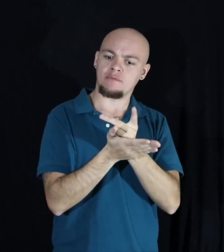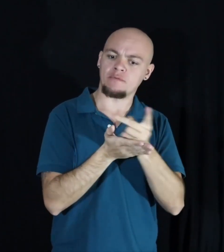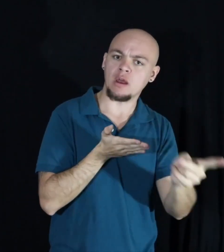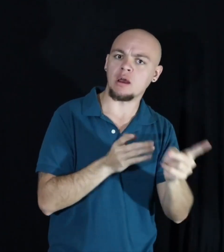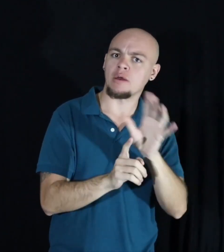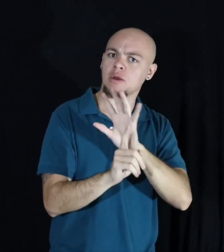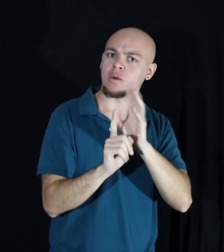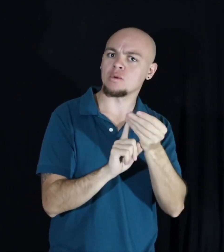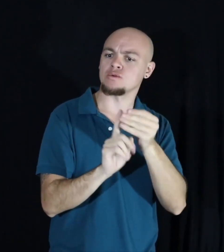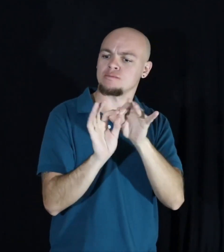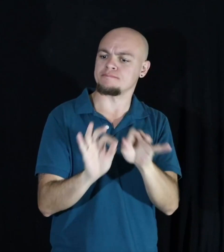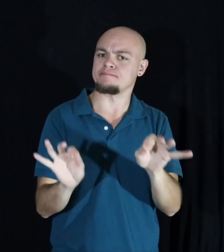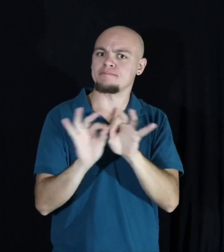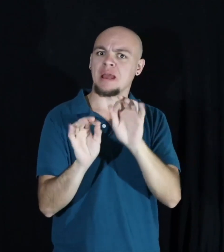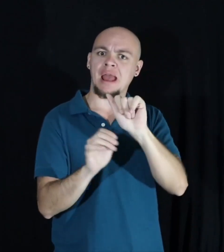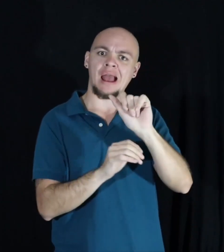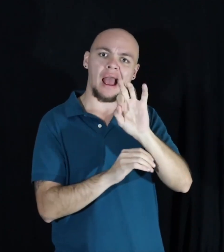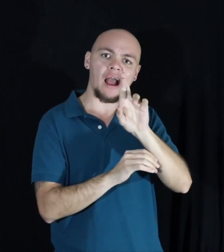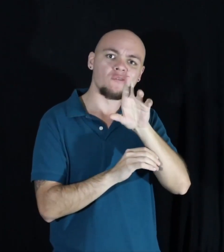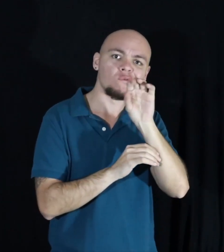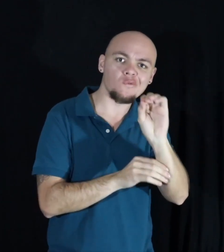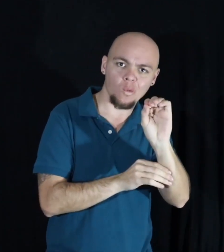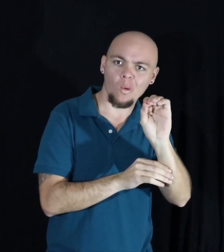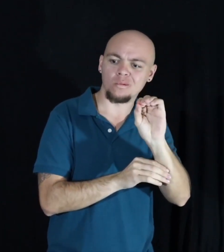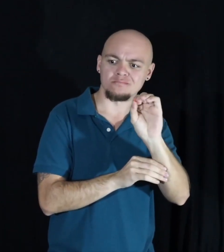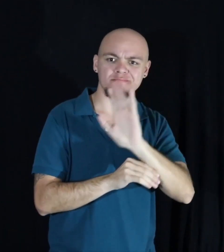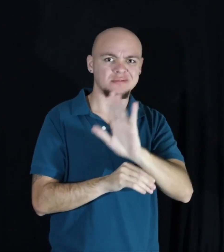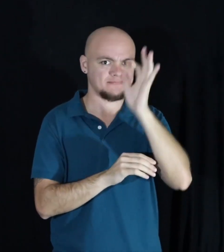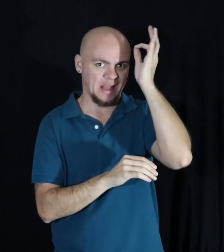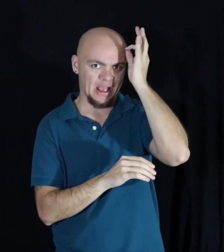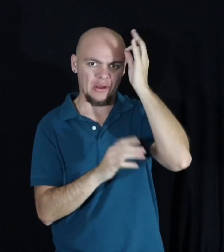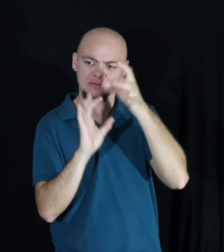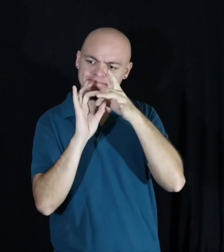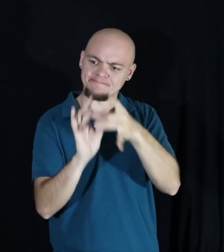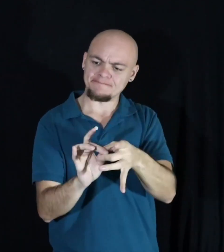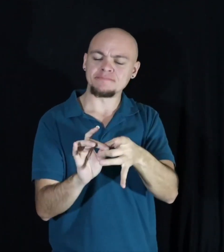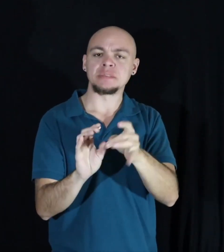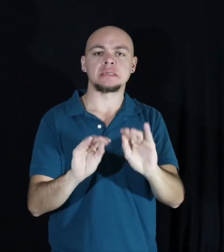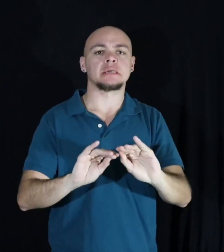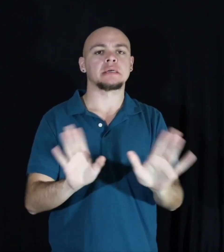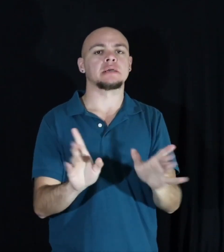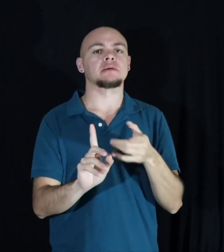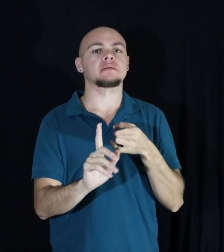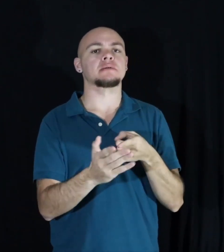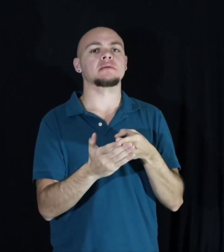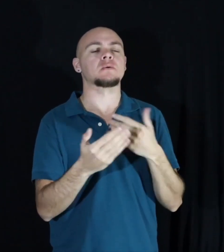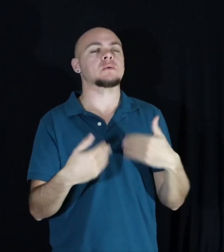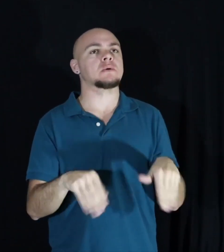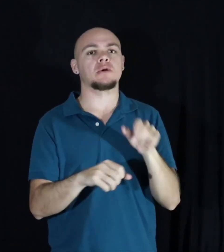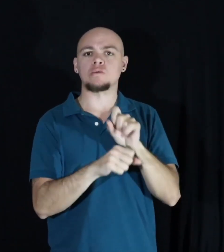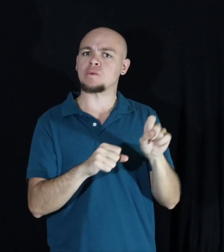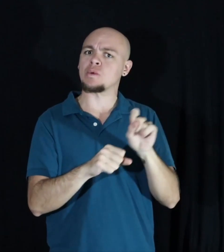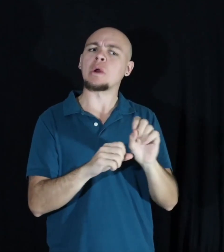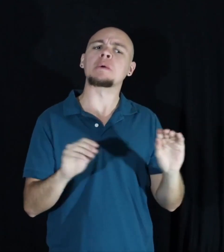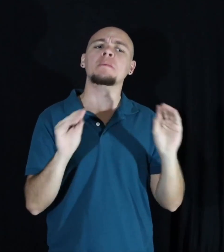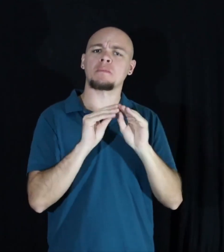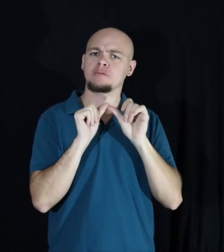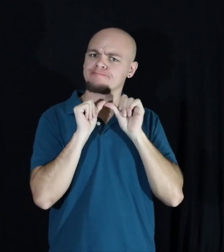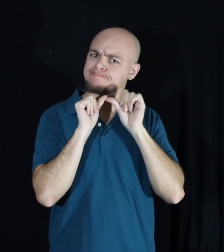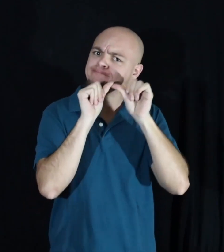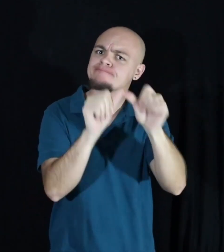cultural significance of Afro hair and the styles associated with it, clearly demonstrating that there is more work that needs to be done to